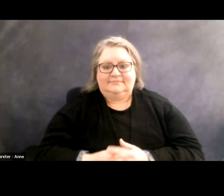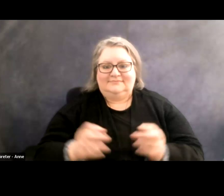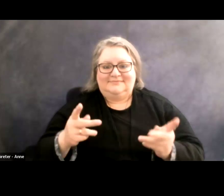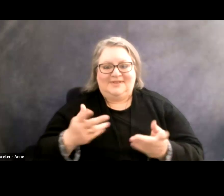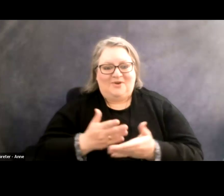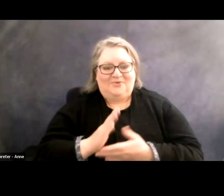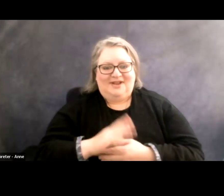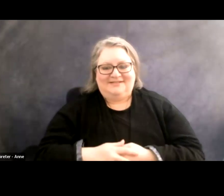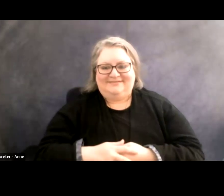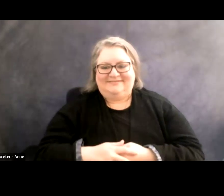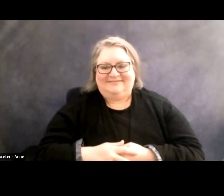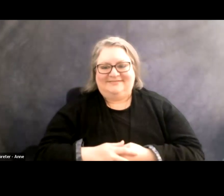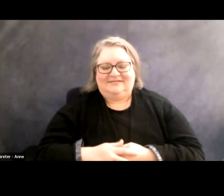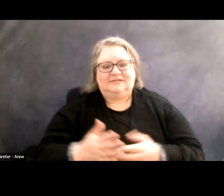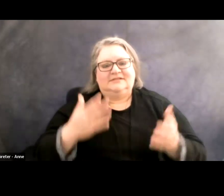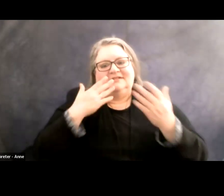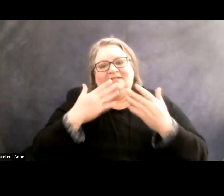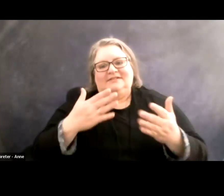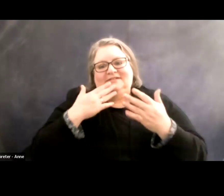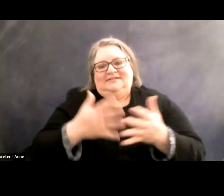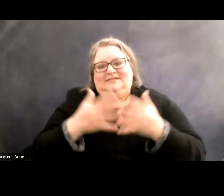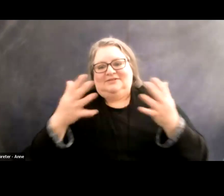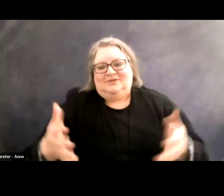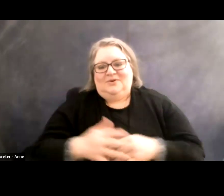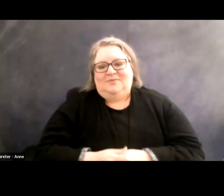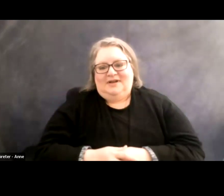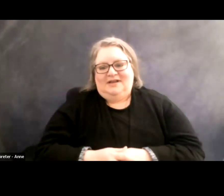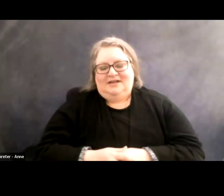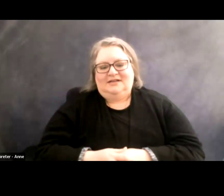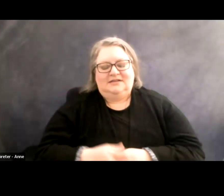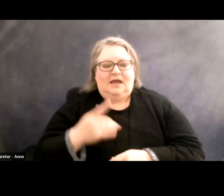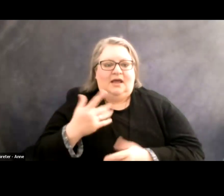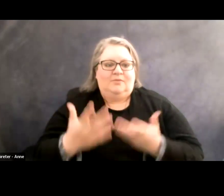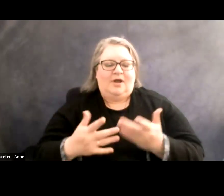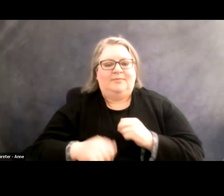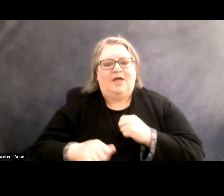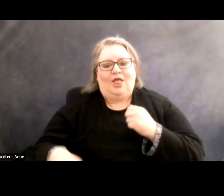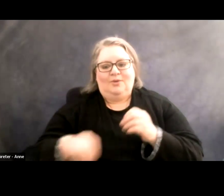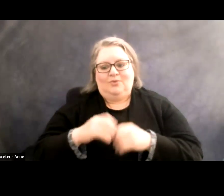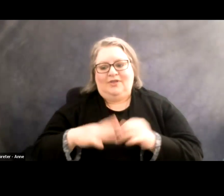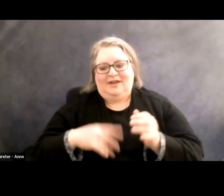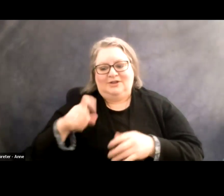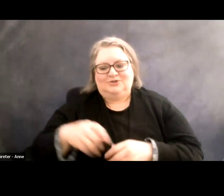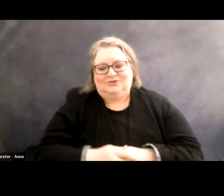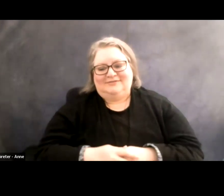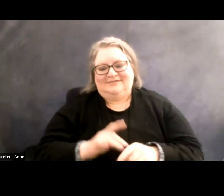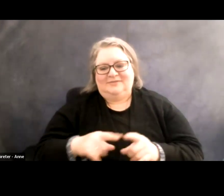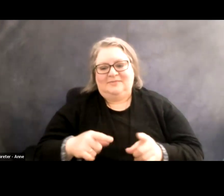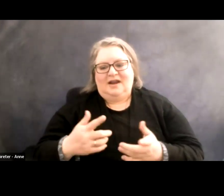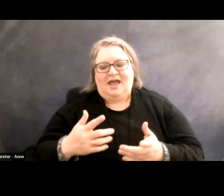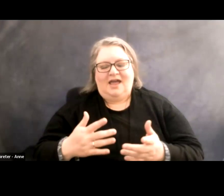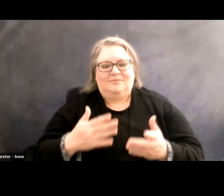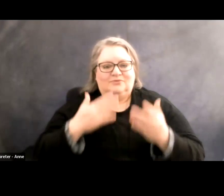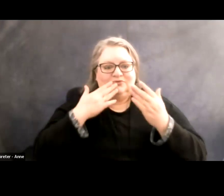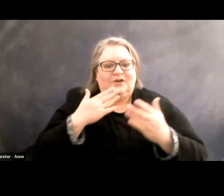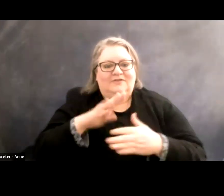All right. Well, thank you so much. I probably talked a little longer than I should have, but I am so